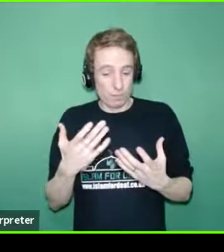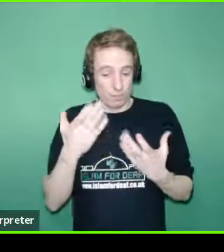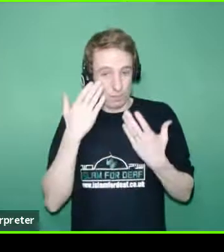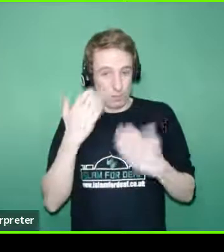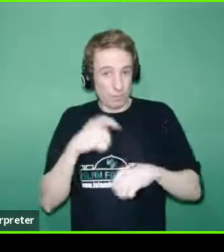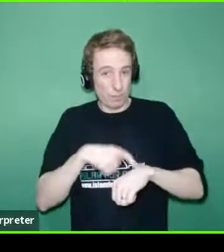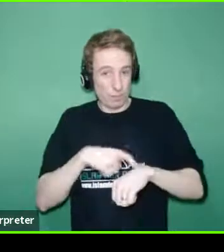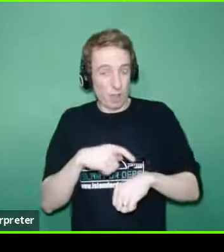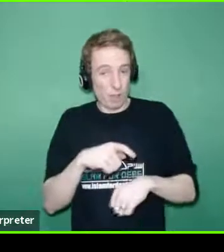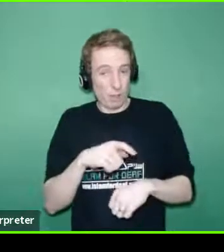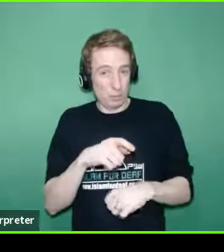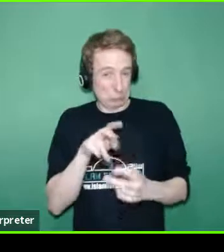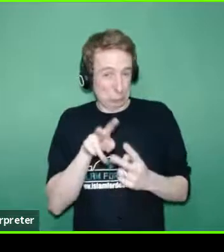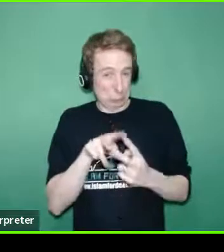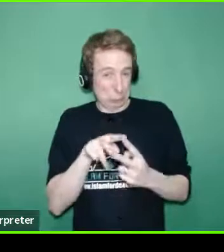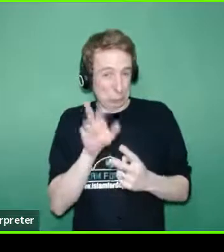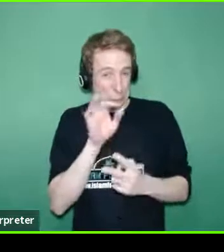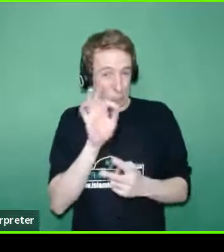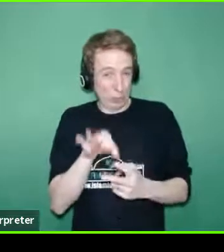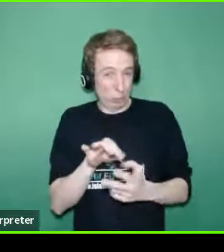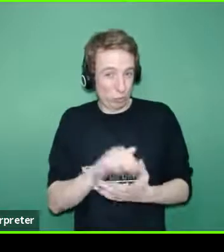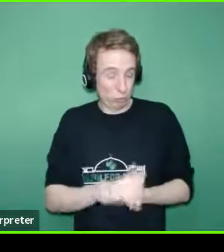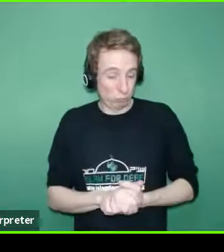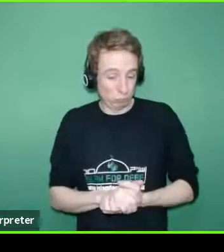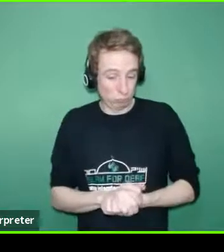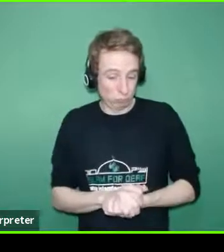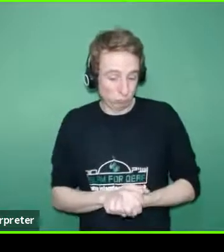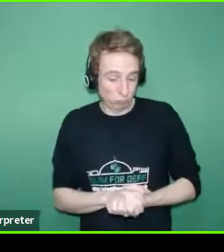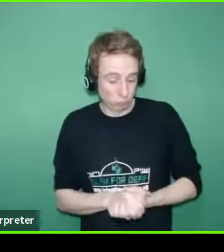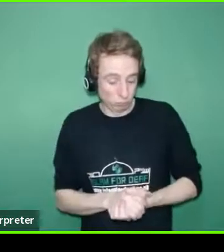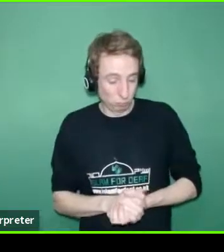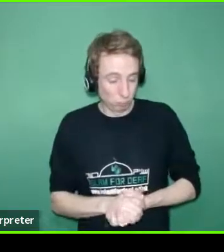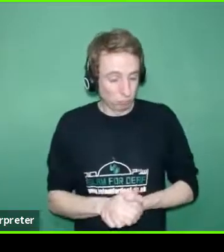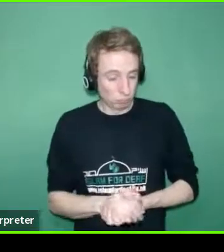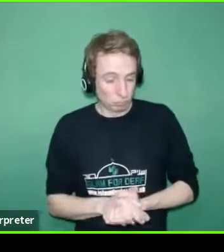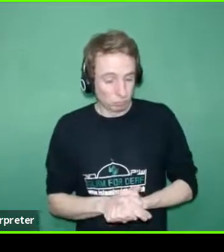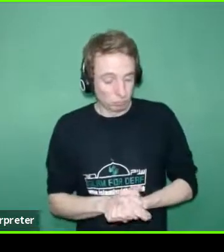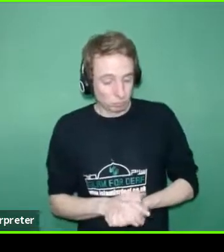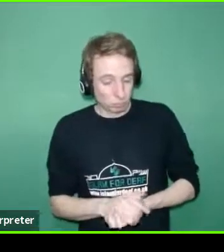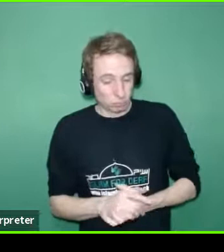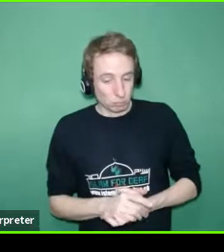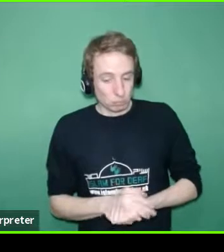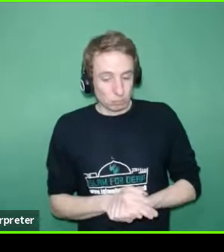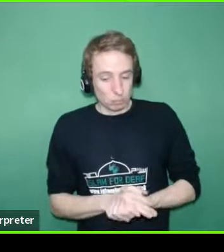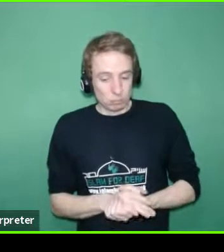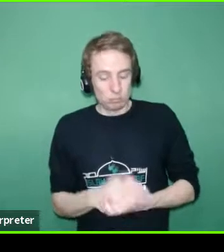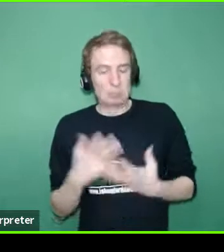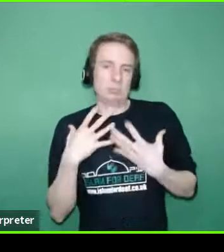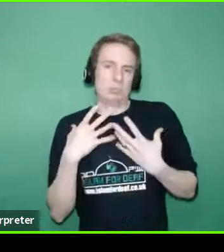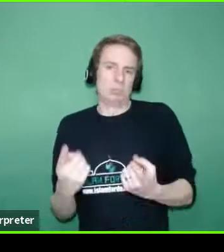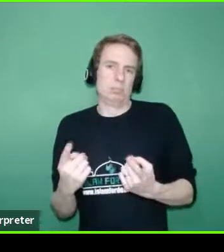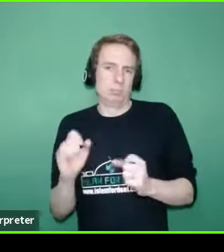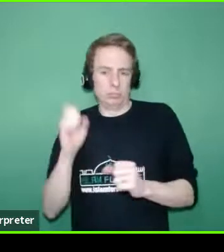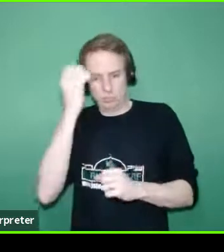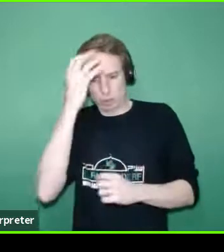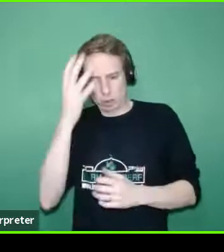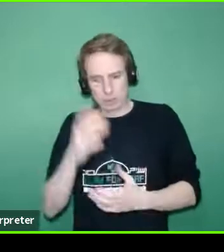2 questions. No problem. If you want to, I'll put it on your message,